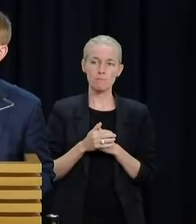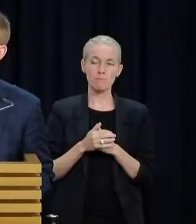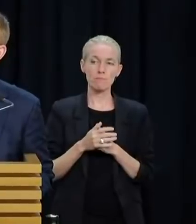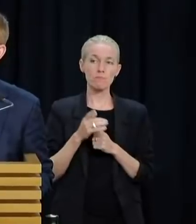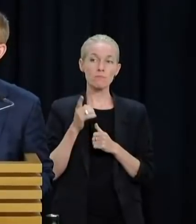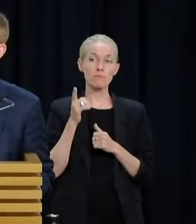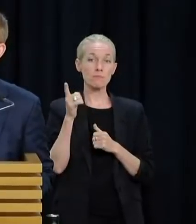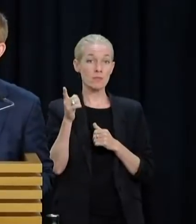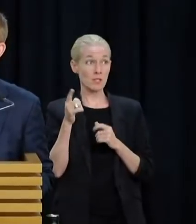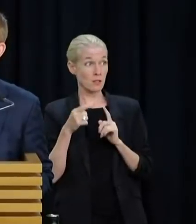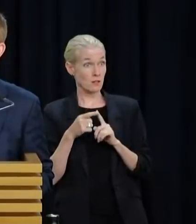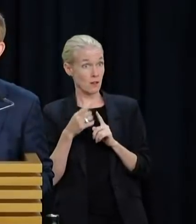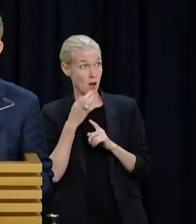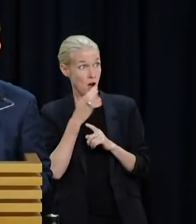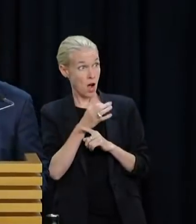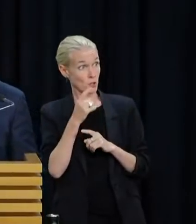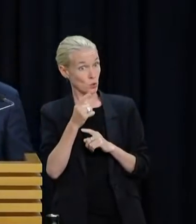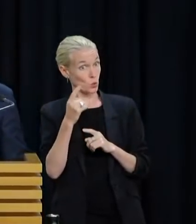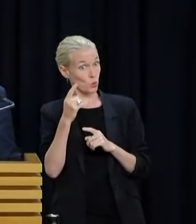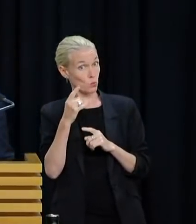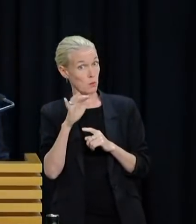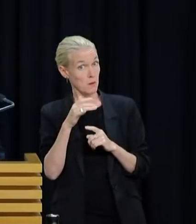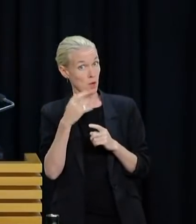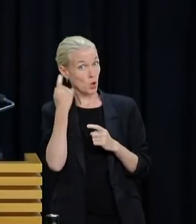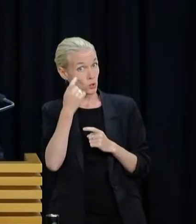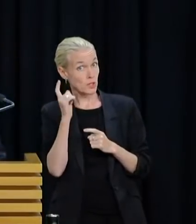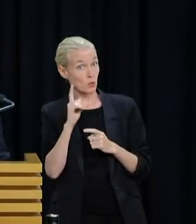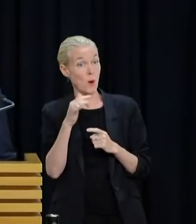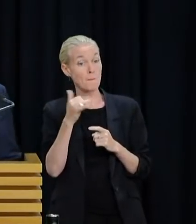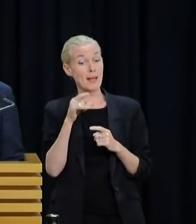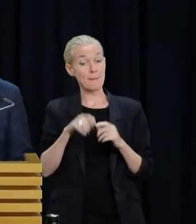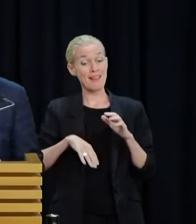school community as a priority? No, not at this point.